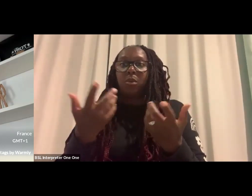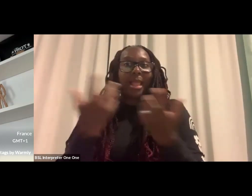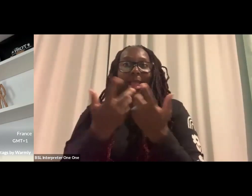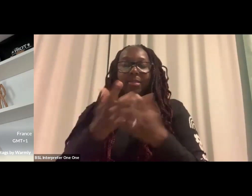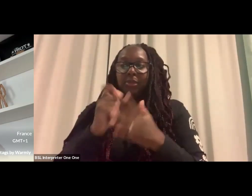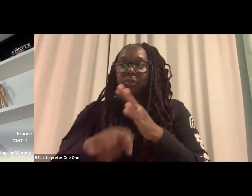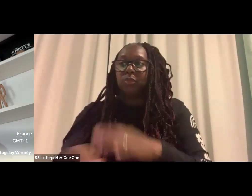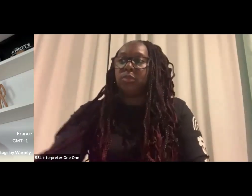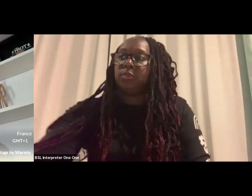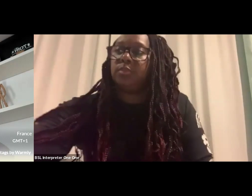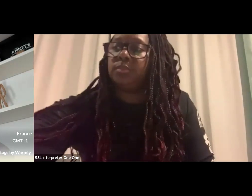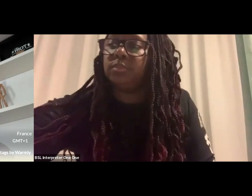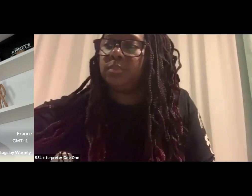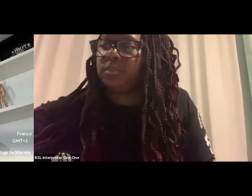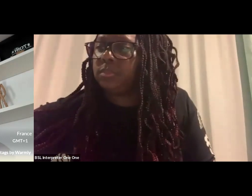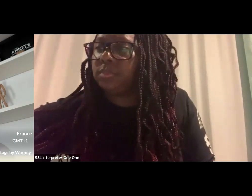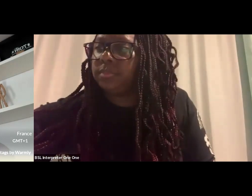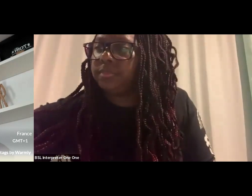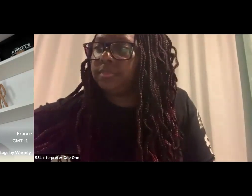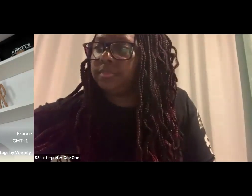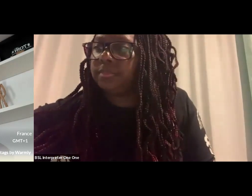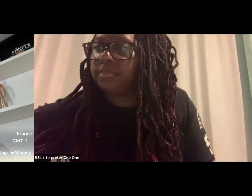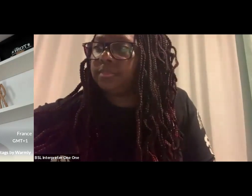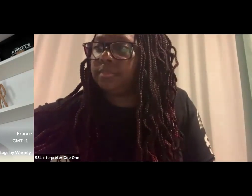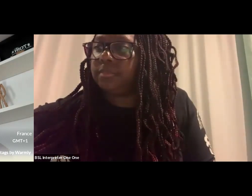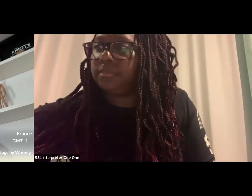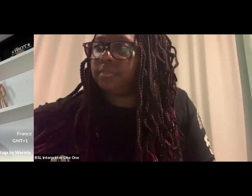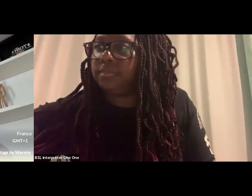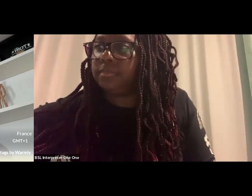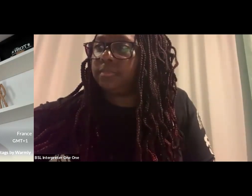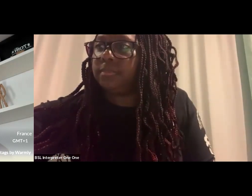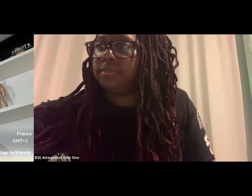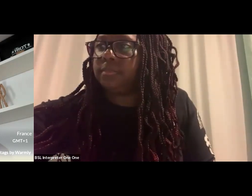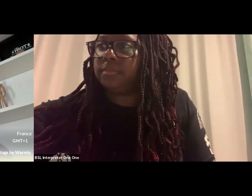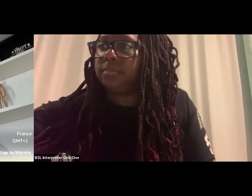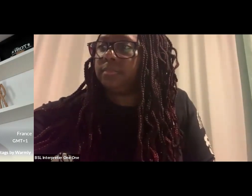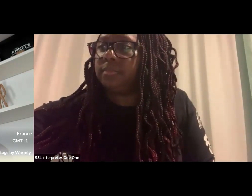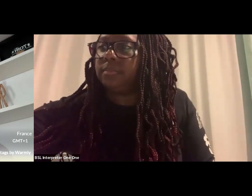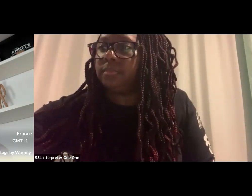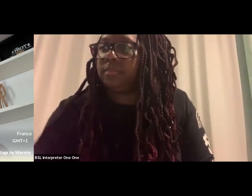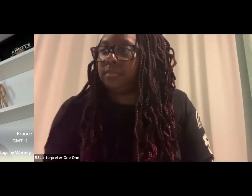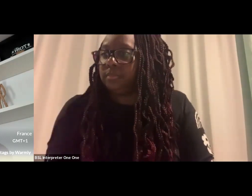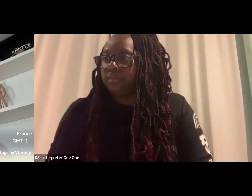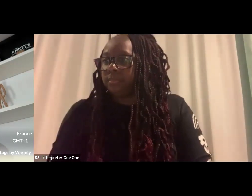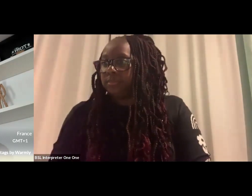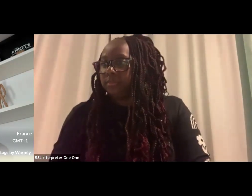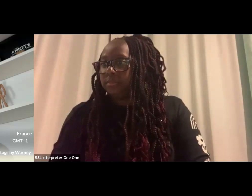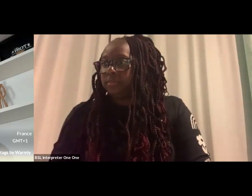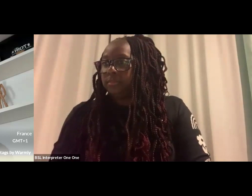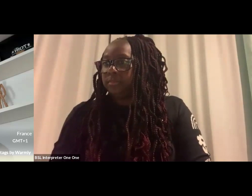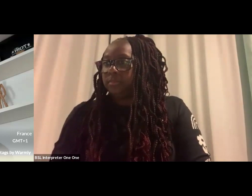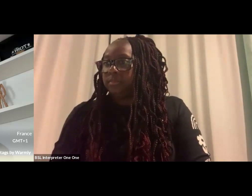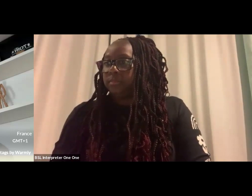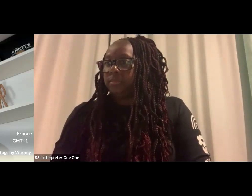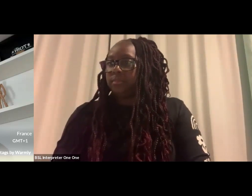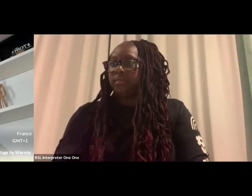they are doing that. And then section 2 of module 9 is looking at how to assess impacts on